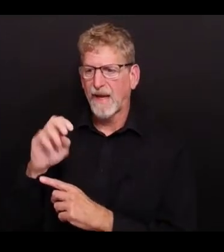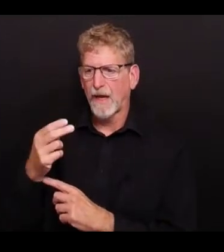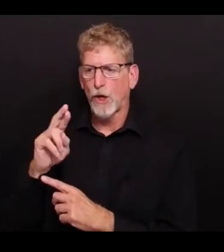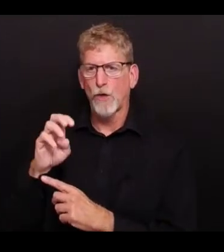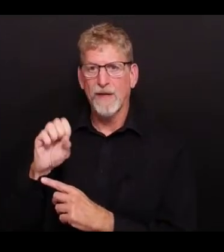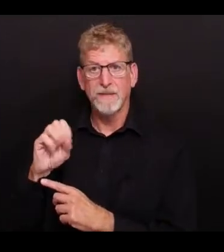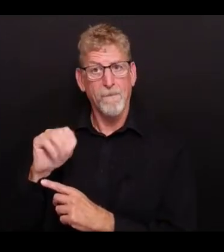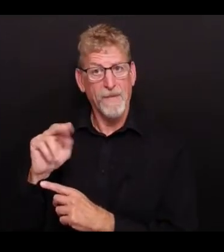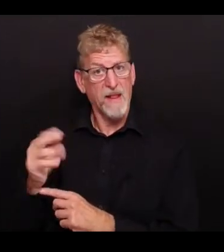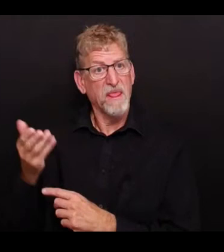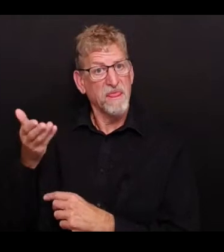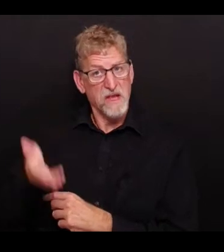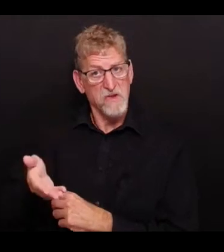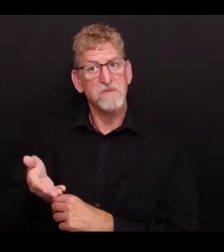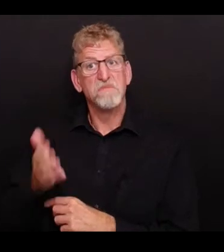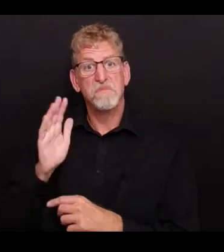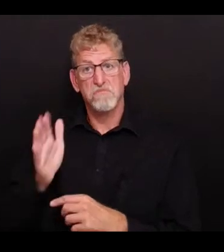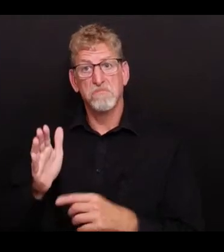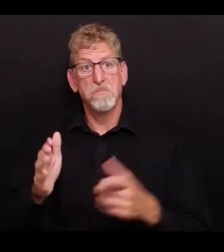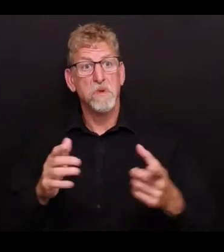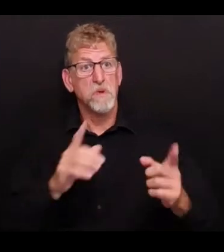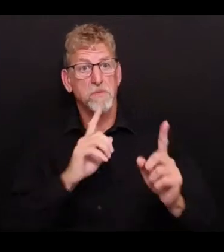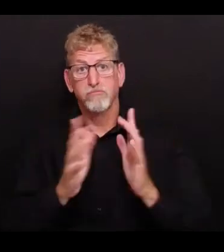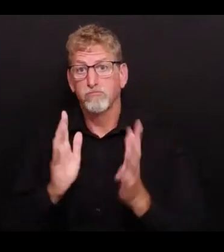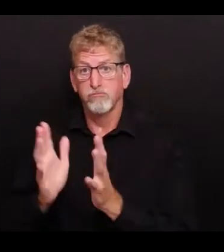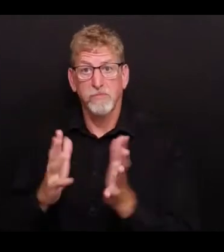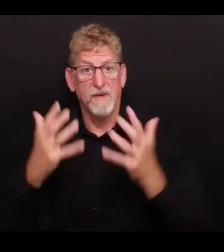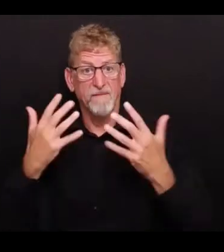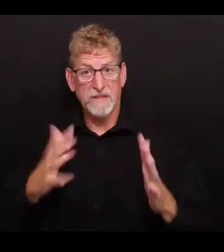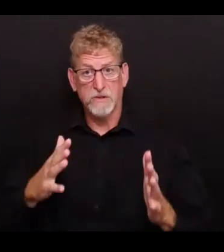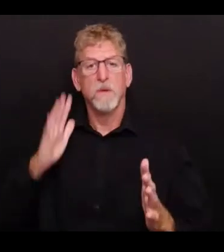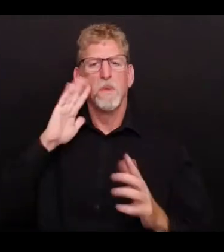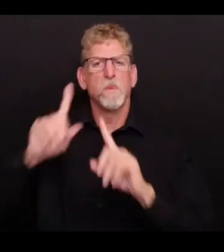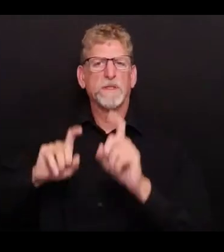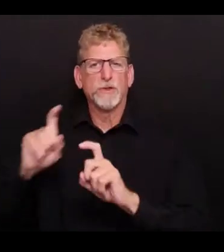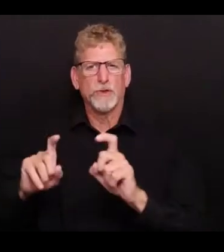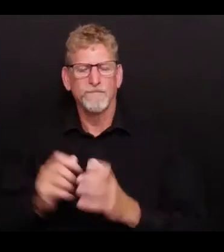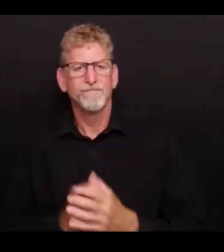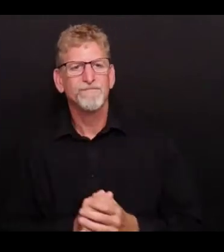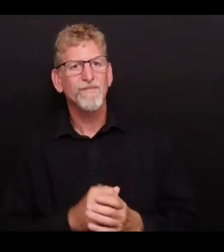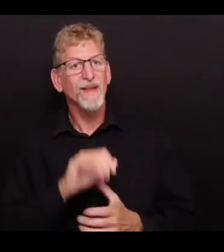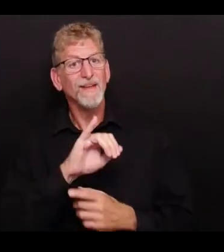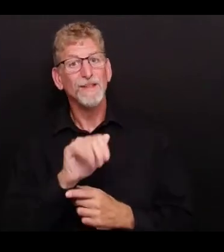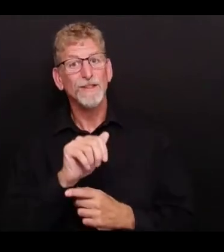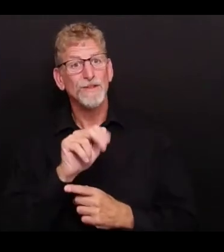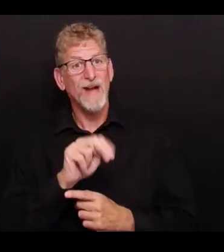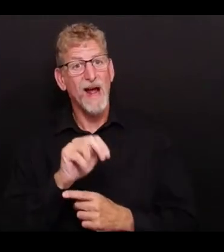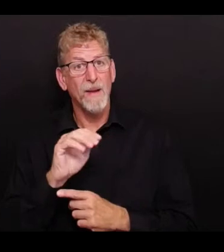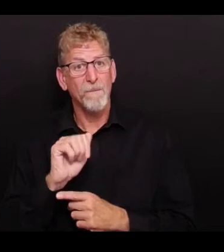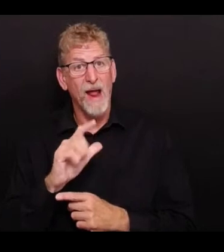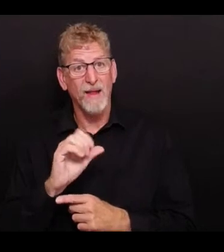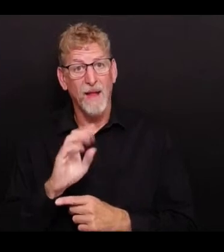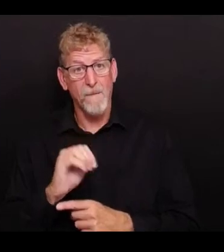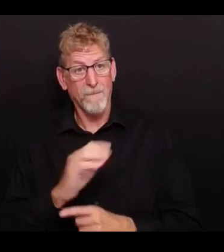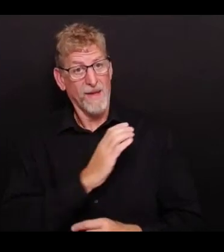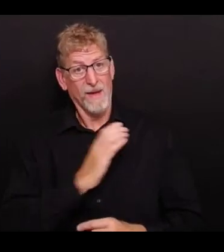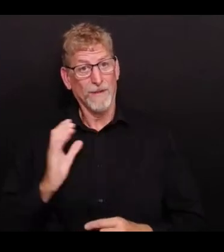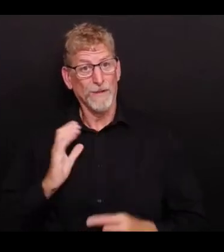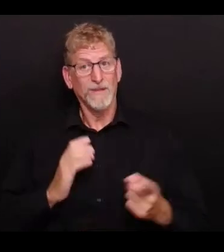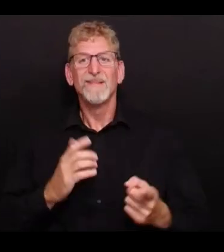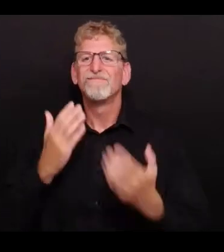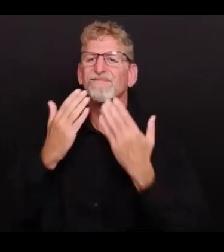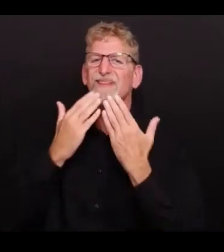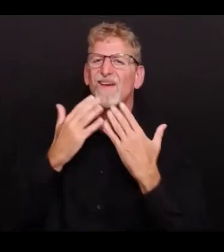I'll now turn it over to Commissioner Malcolm. Thank you, Mike, and good afternoon, everyone. Thanks for joining us again today. So today, Minnesota